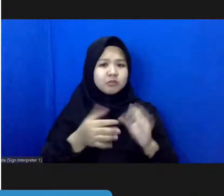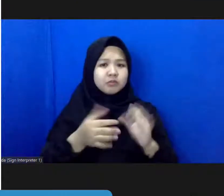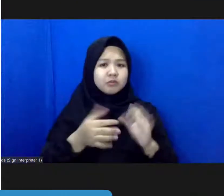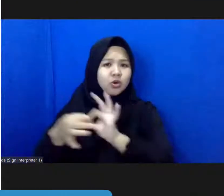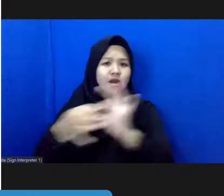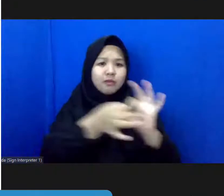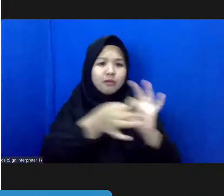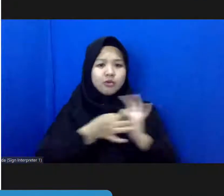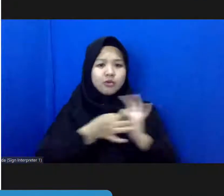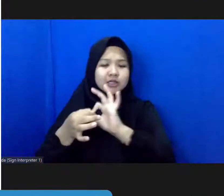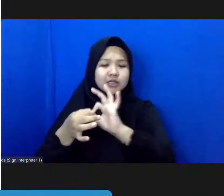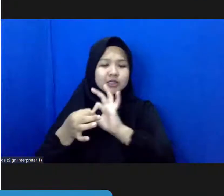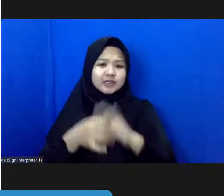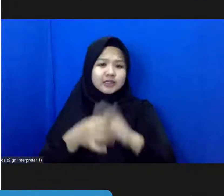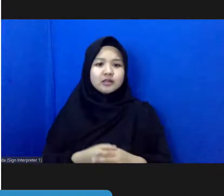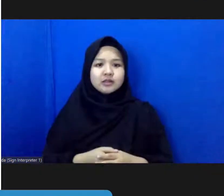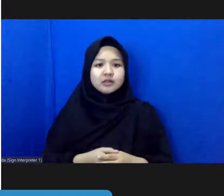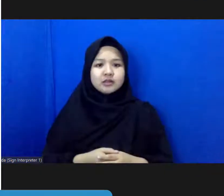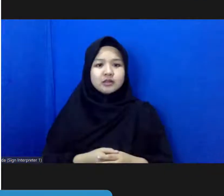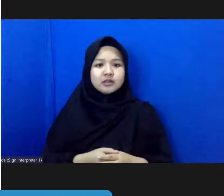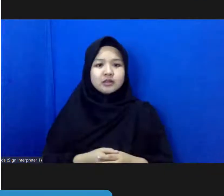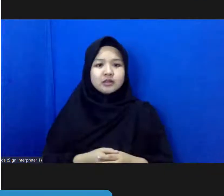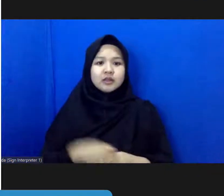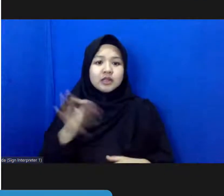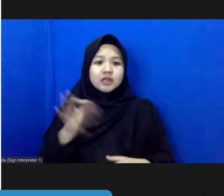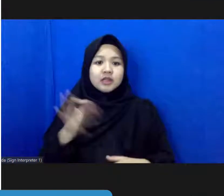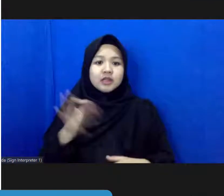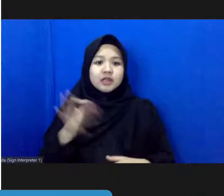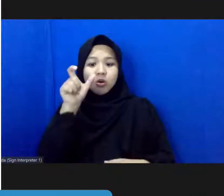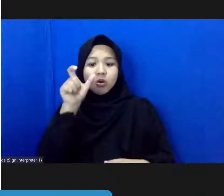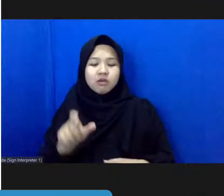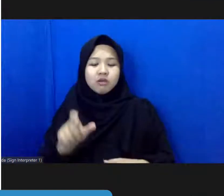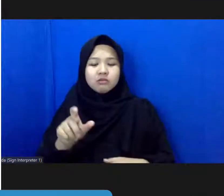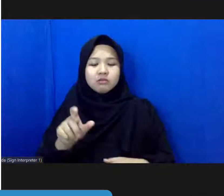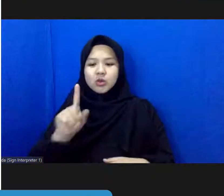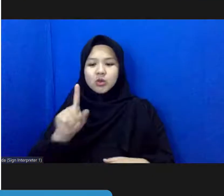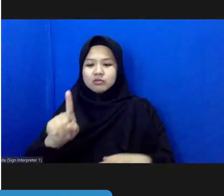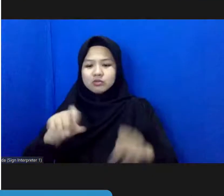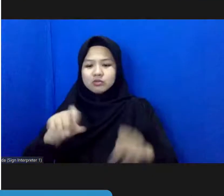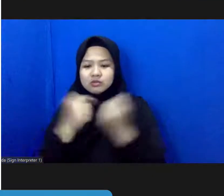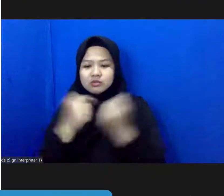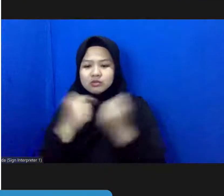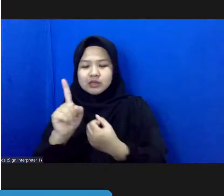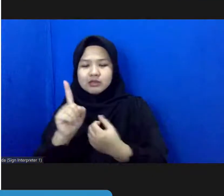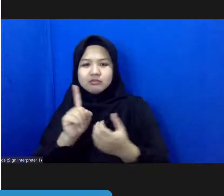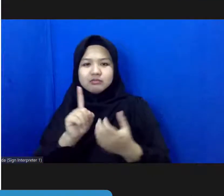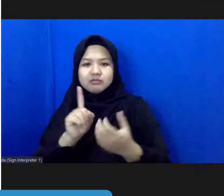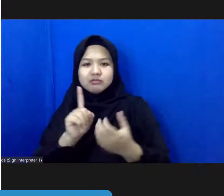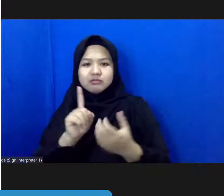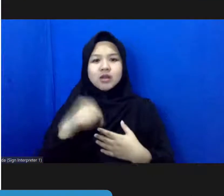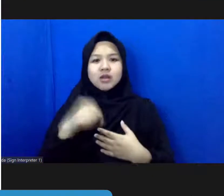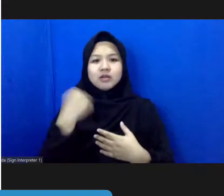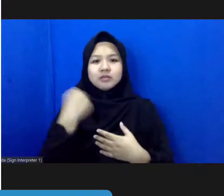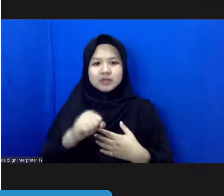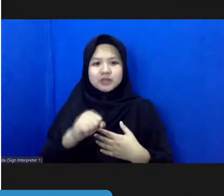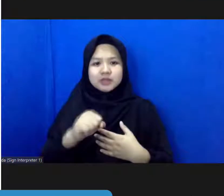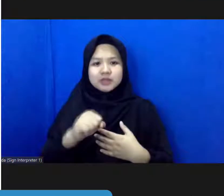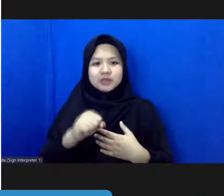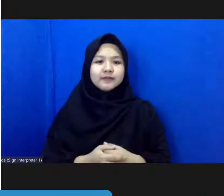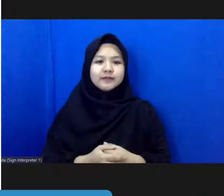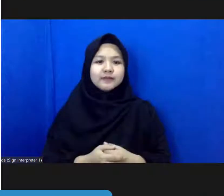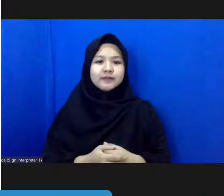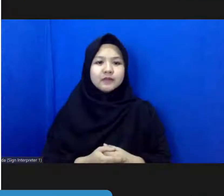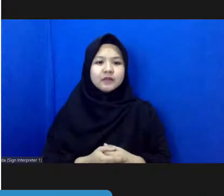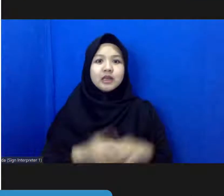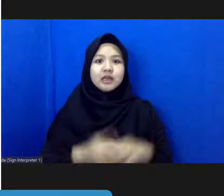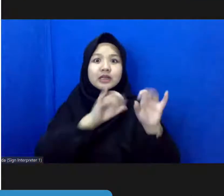because none of us can deal with this alone. And then also information management. Again, this is very important. Digitalization is a